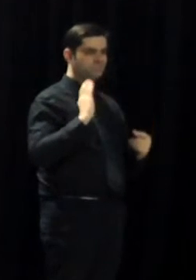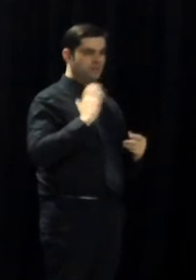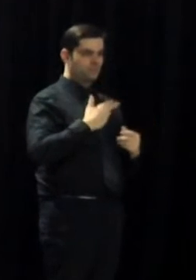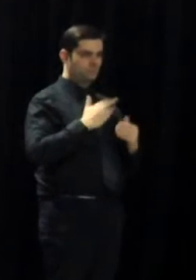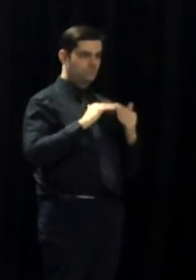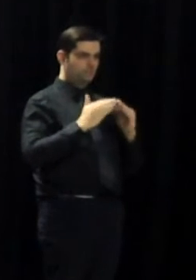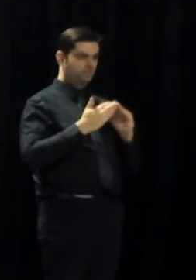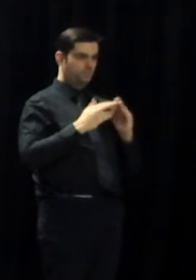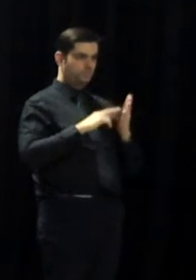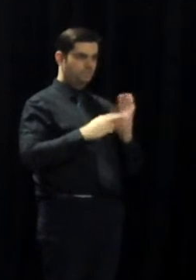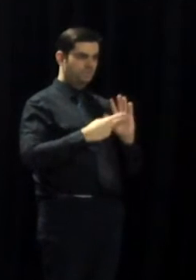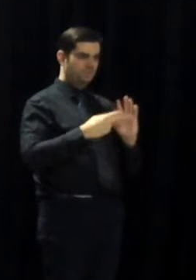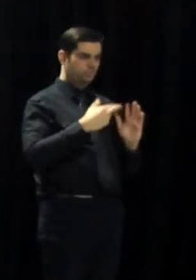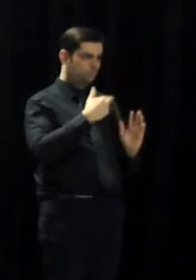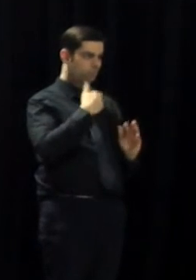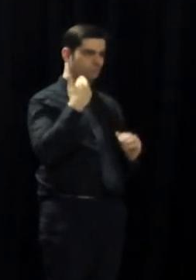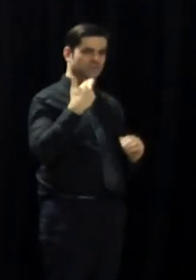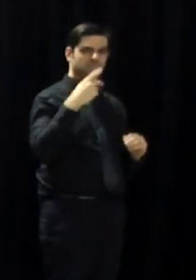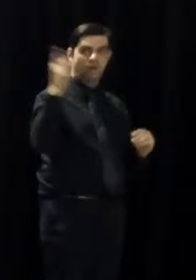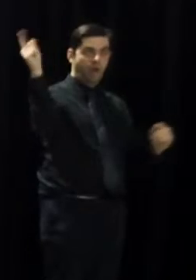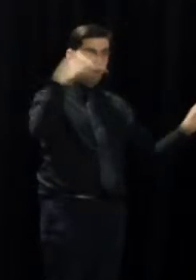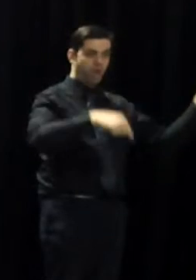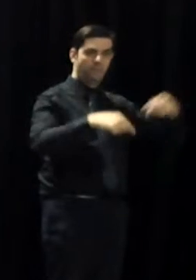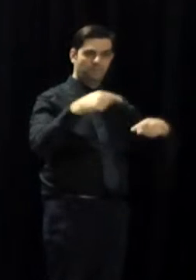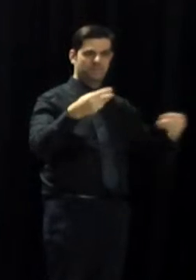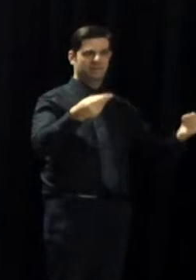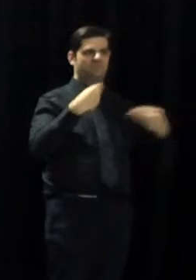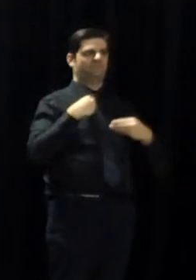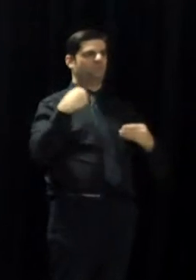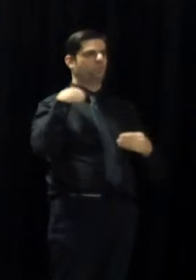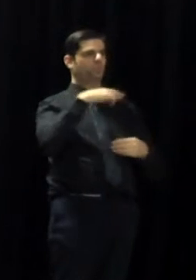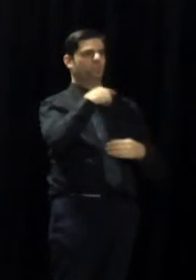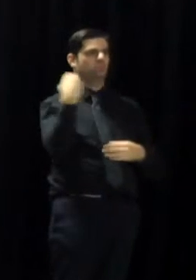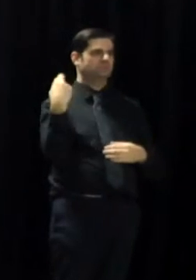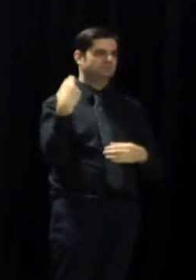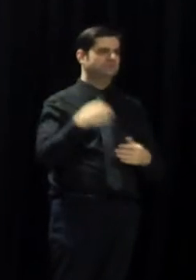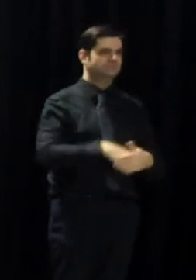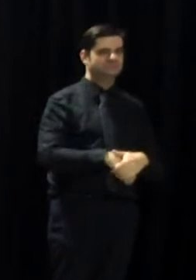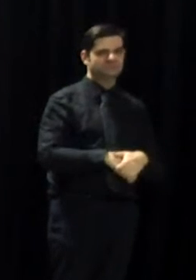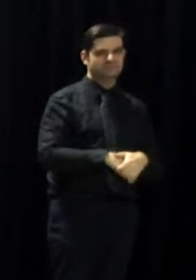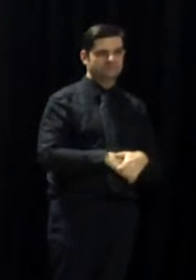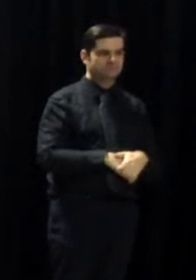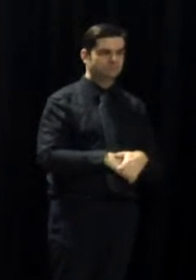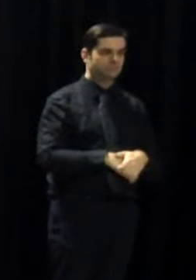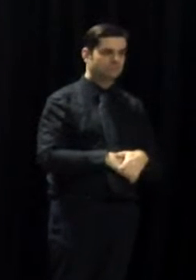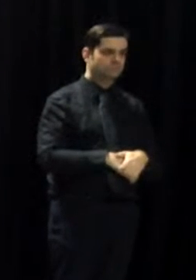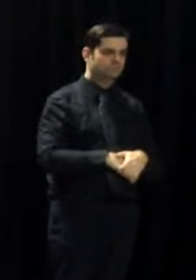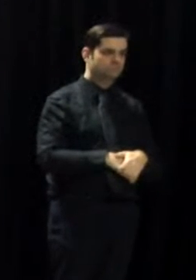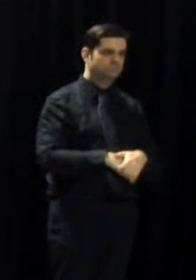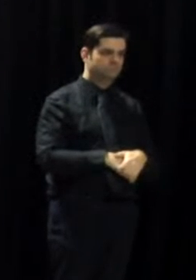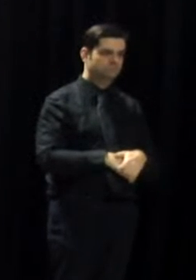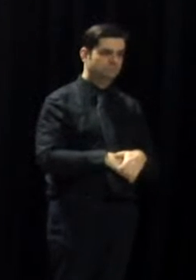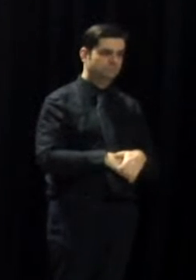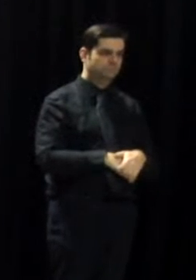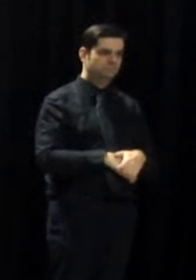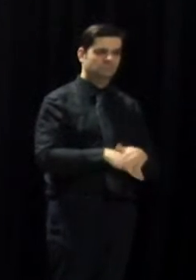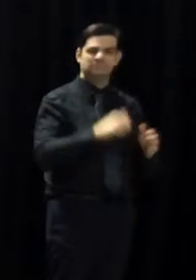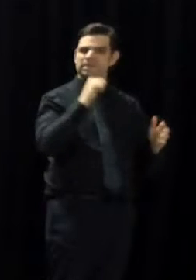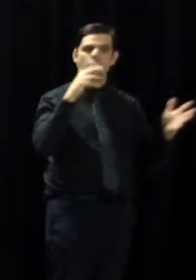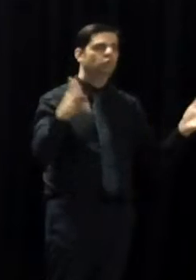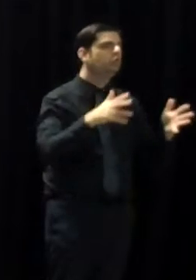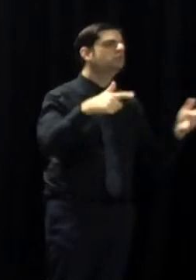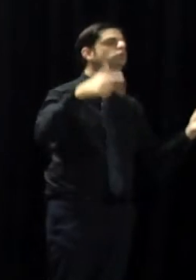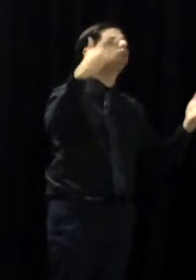that's something that's there. Again, we don't encourage traveling. We don't encourage you hosting travelers. I know it's